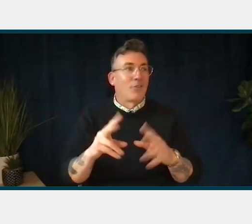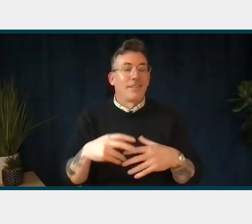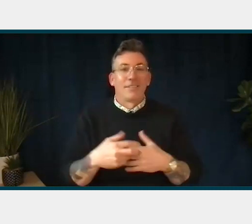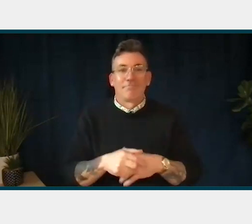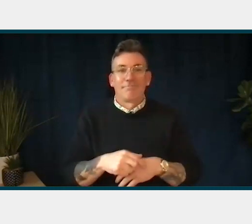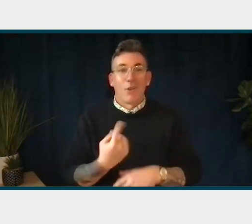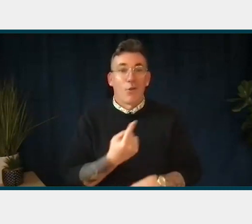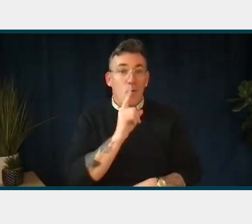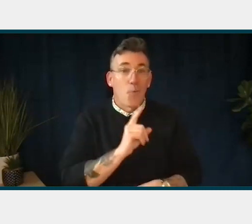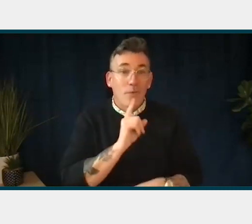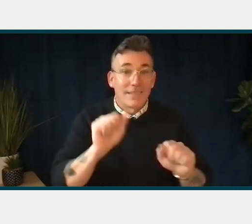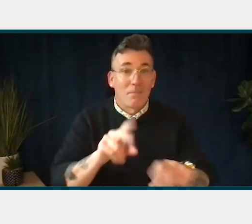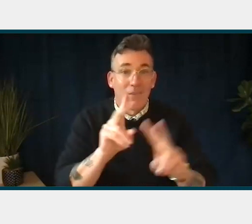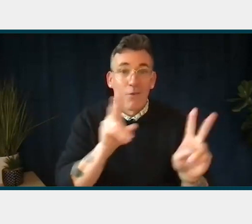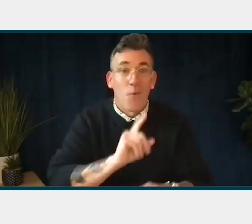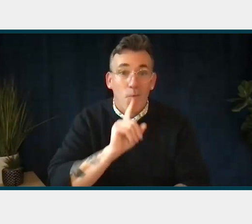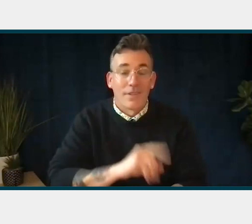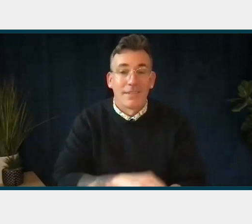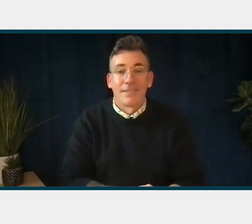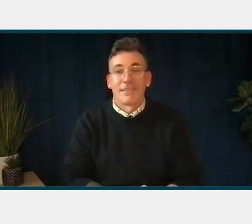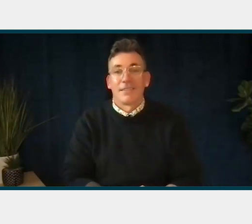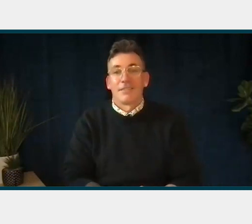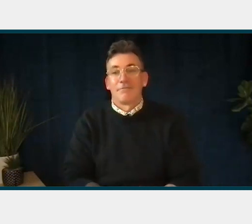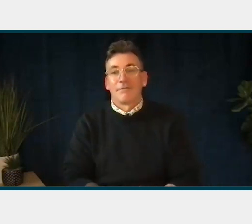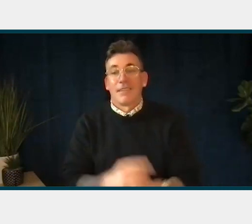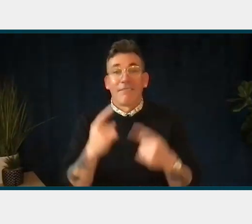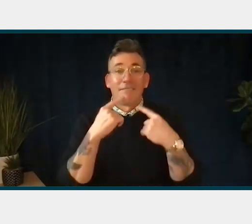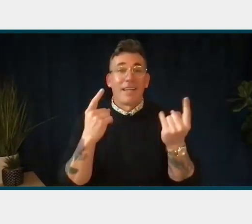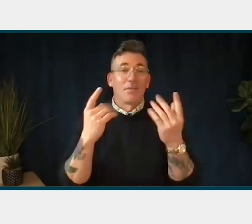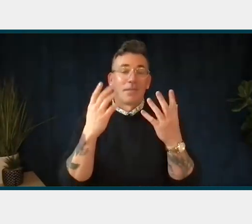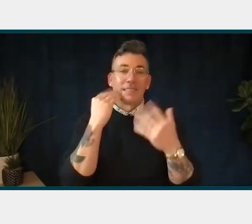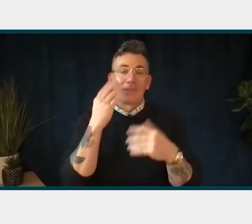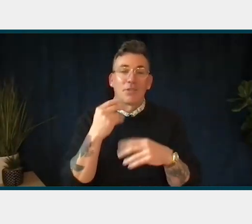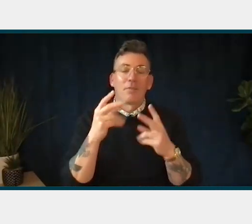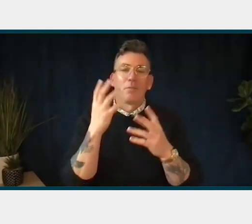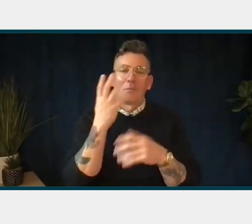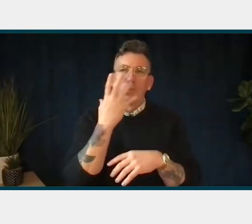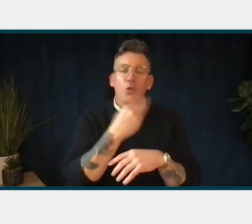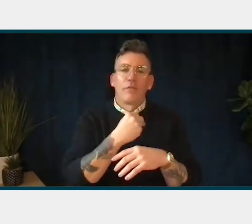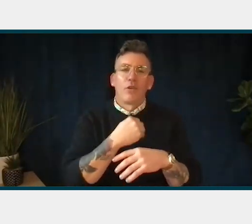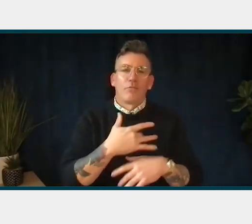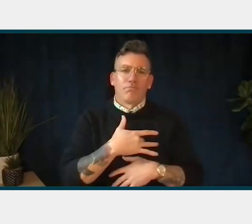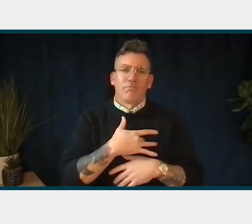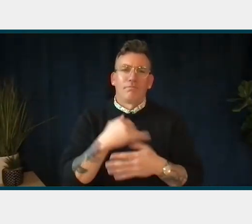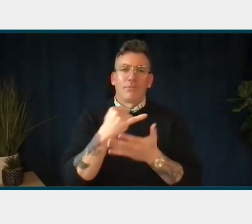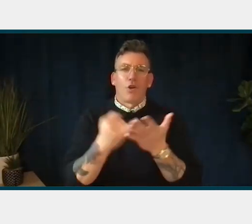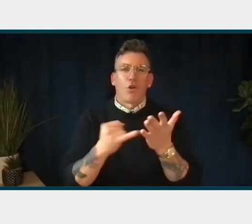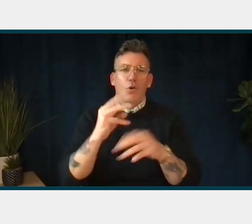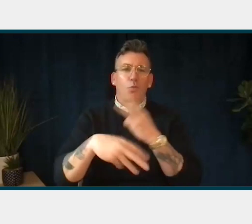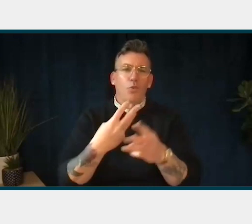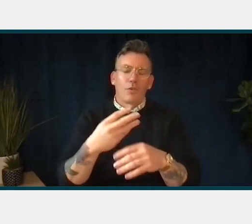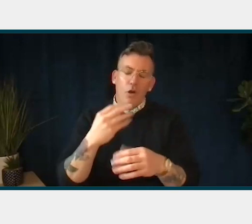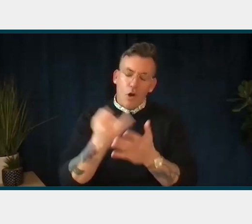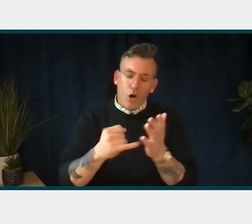So it's very, it's a very lonely experience.